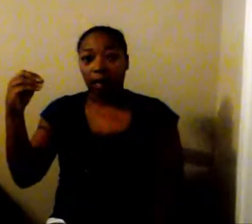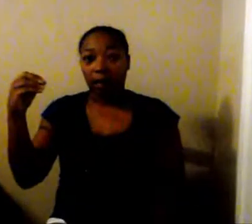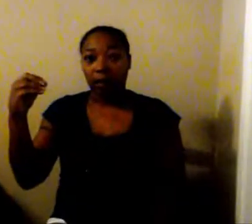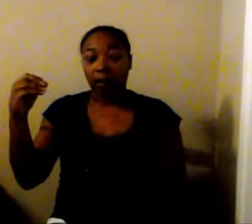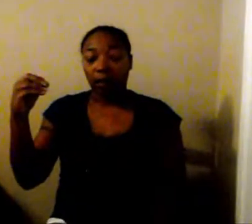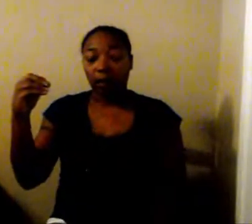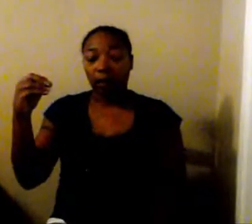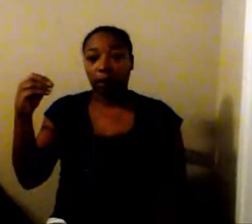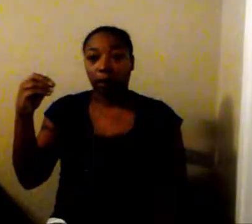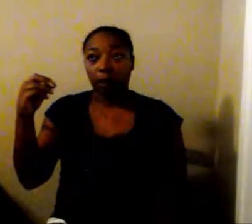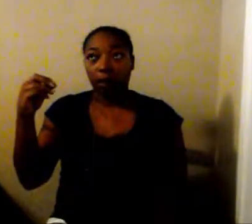and